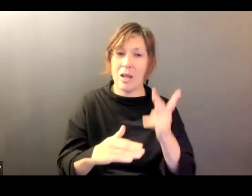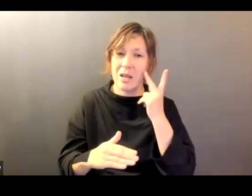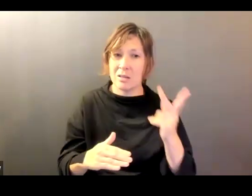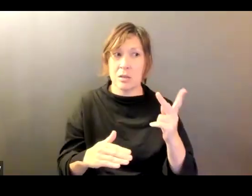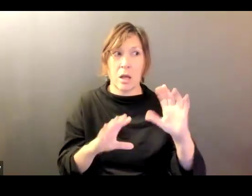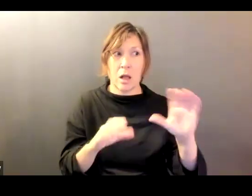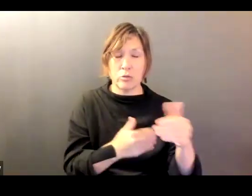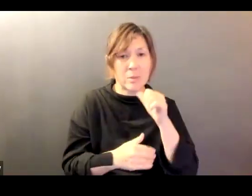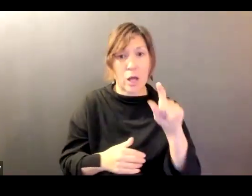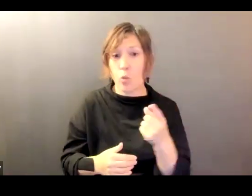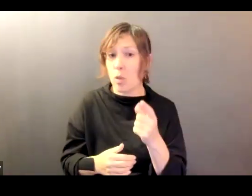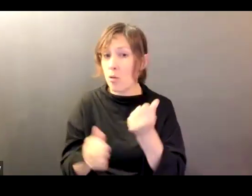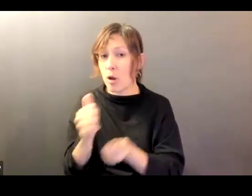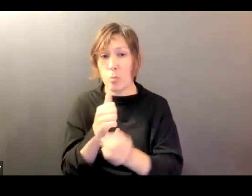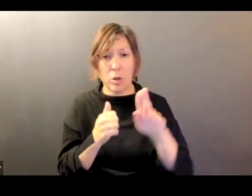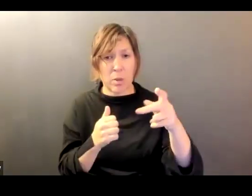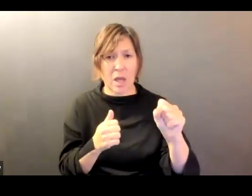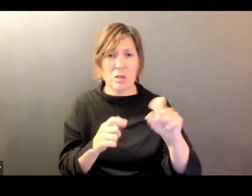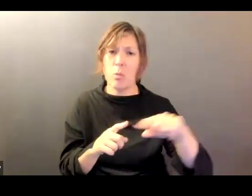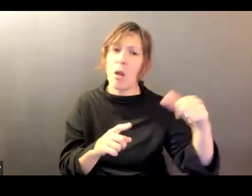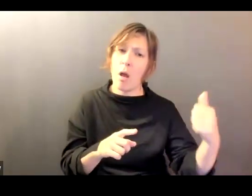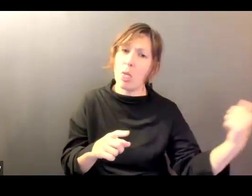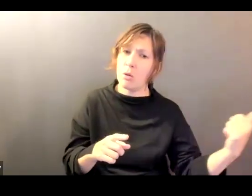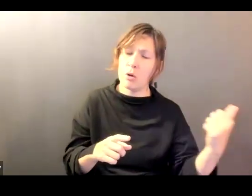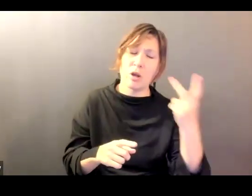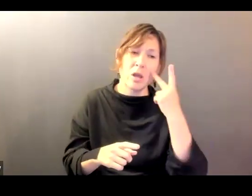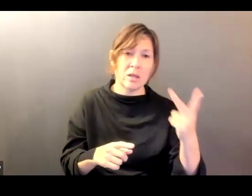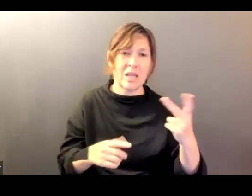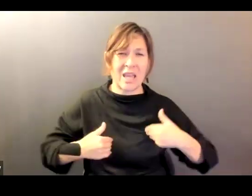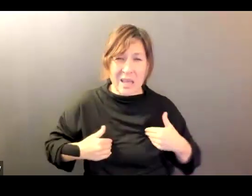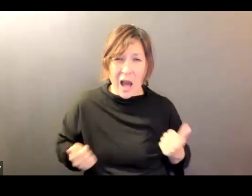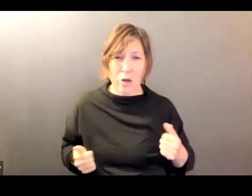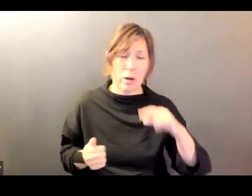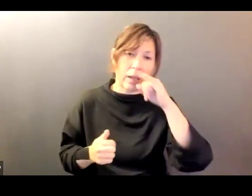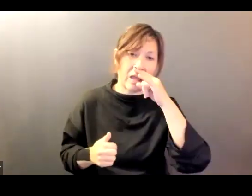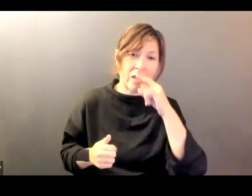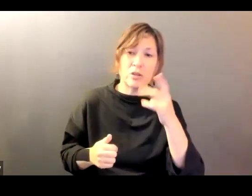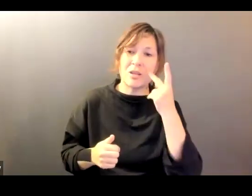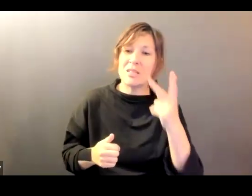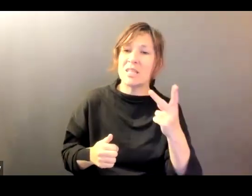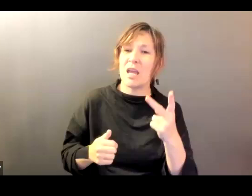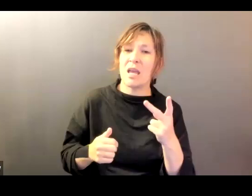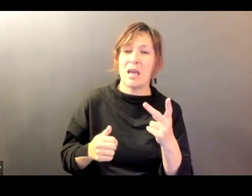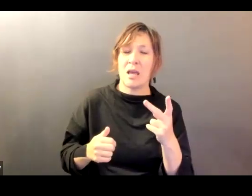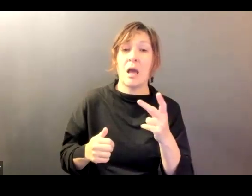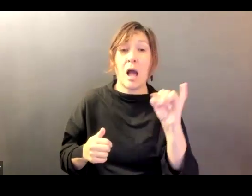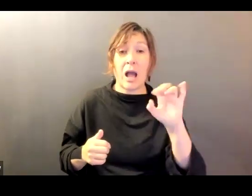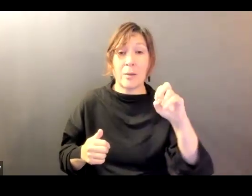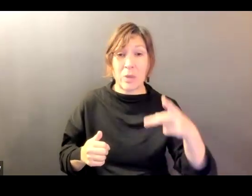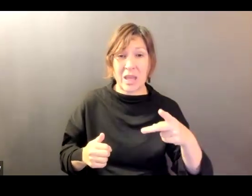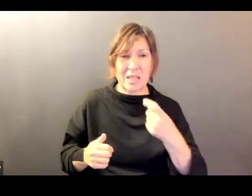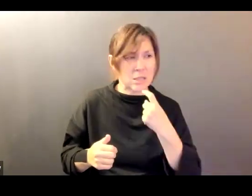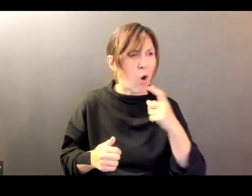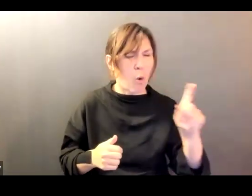was, I would say, many more substantially IEPs written for substantially separate settings coming